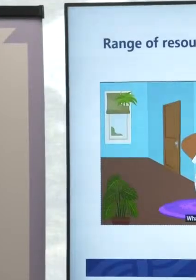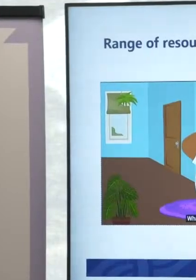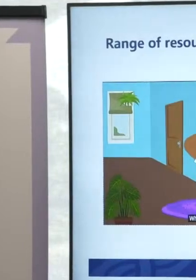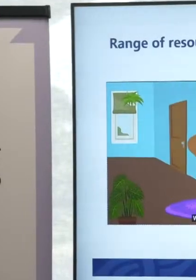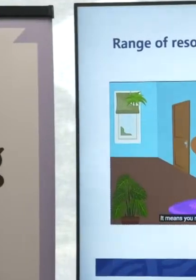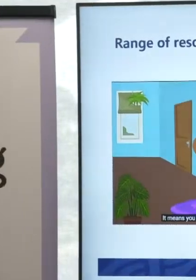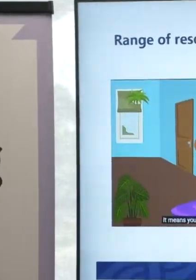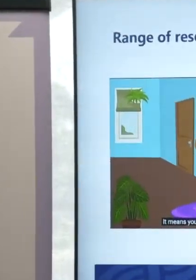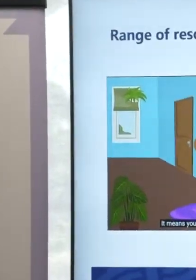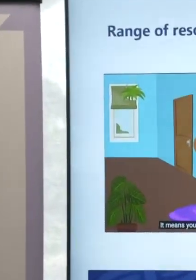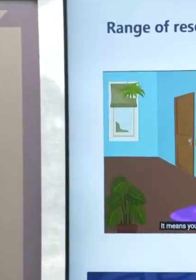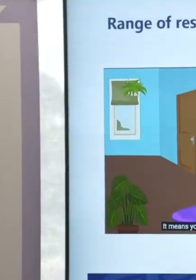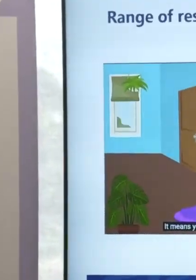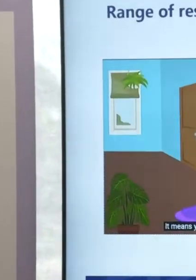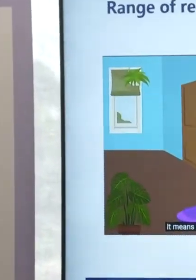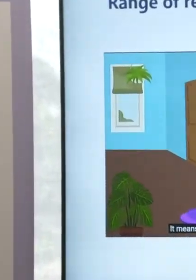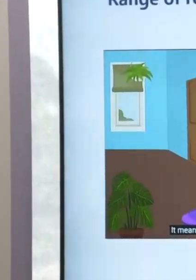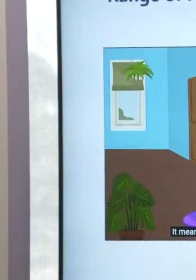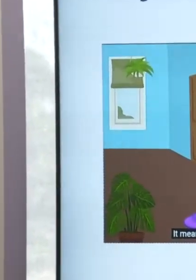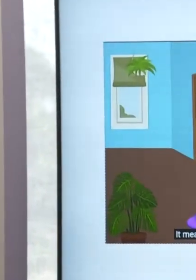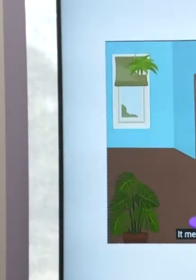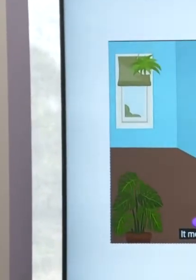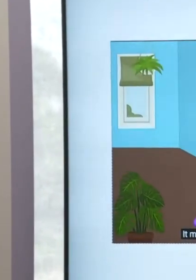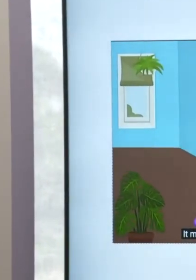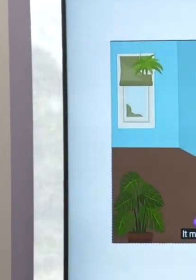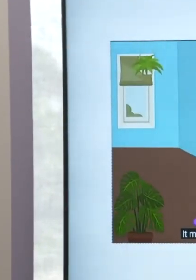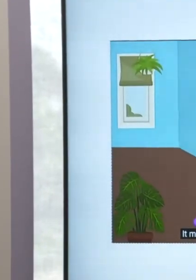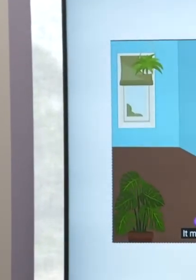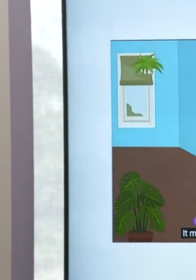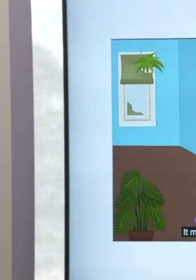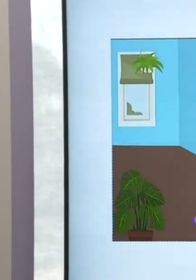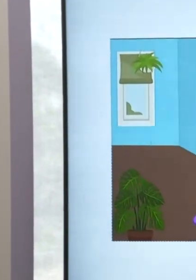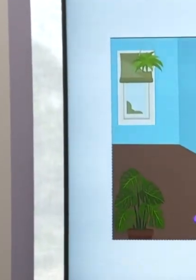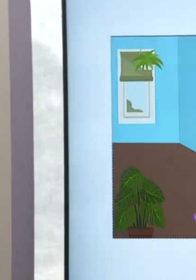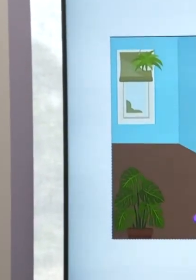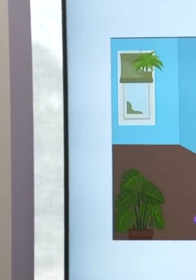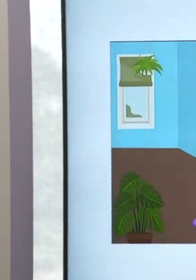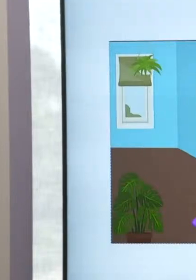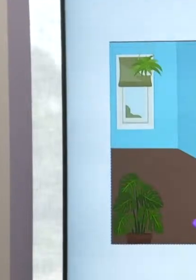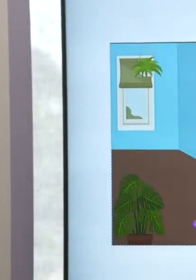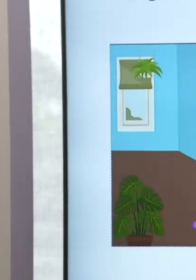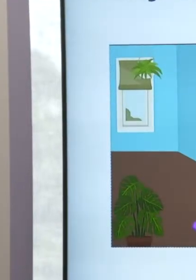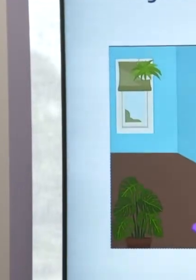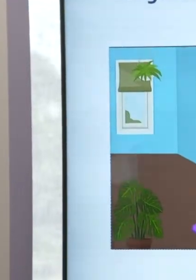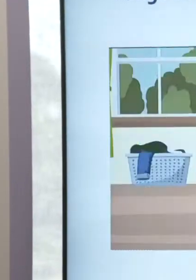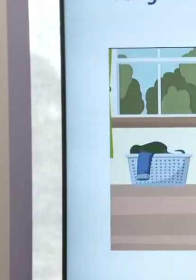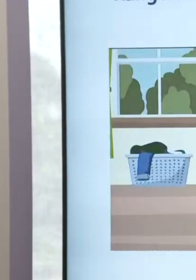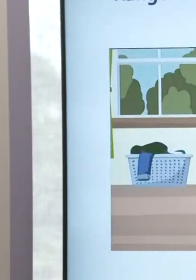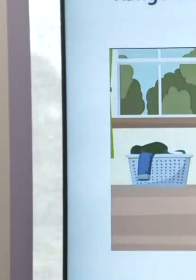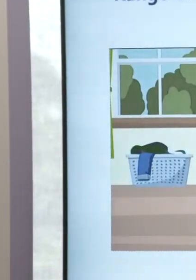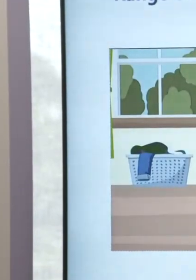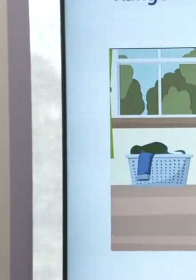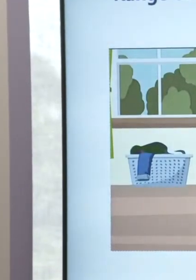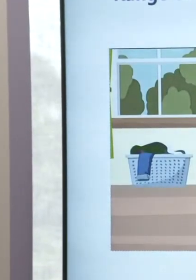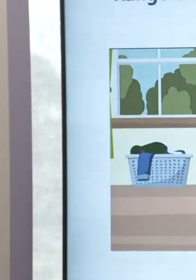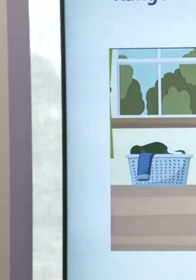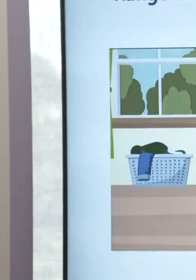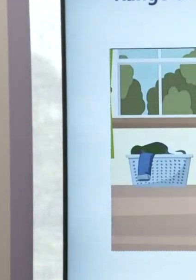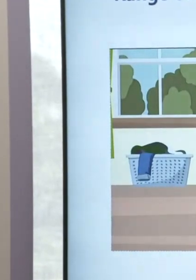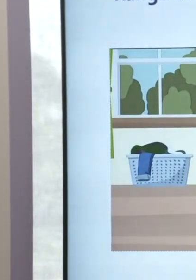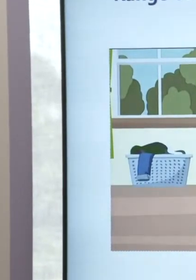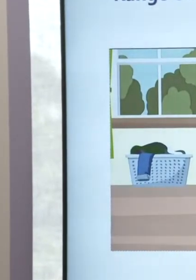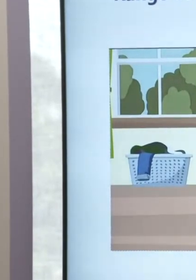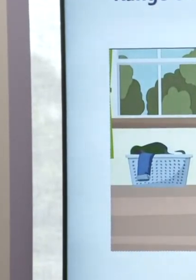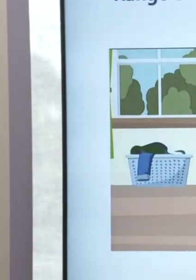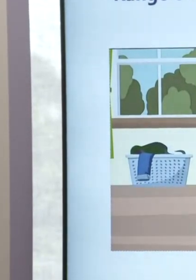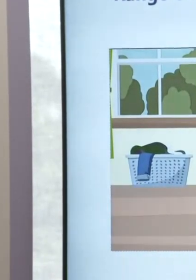does that mean? It means you measure them and write them down, even if you're feeling okay. These are the